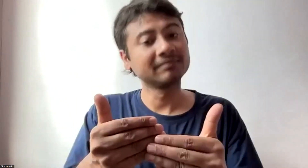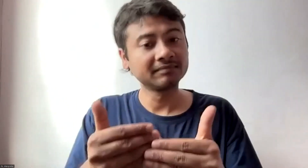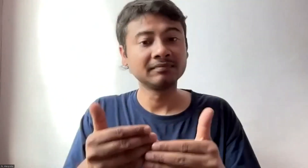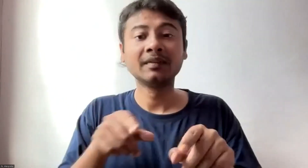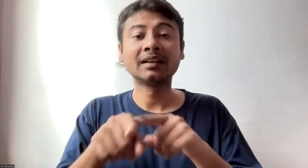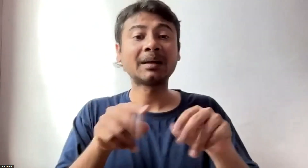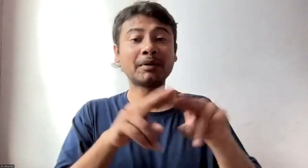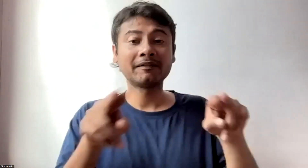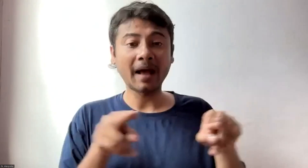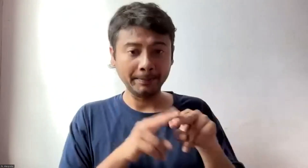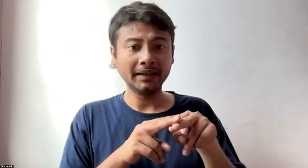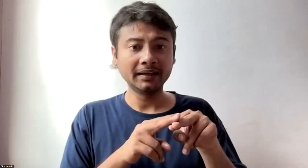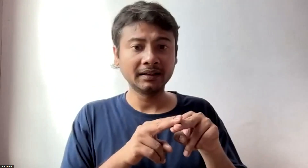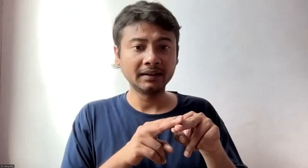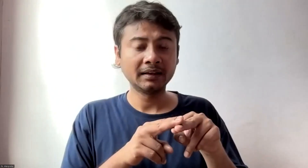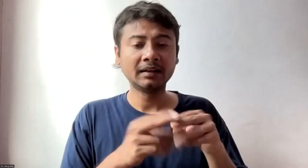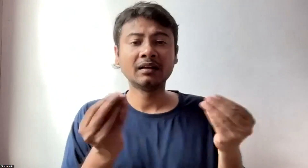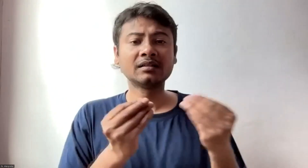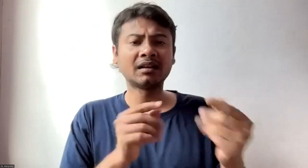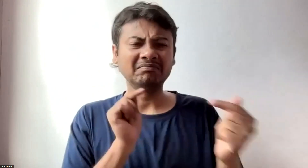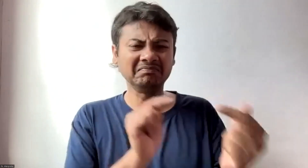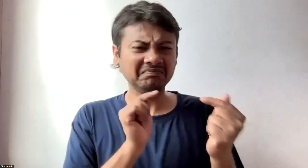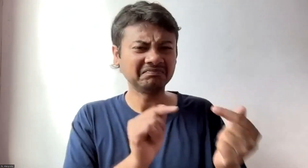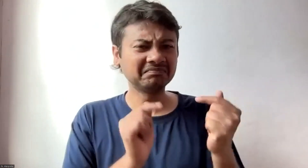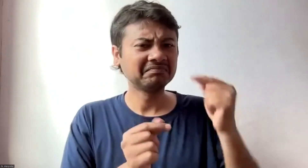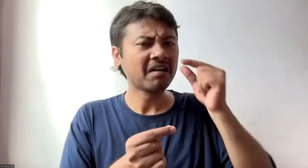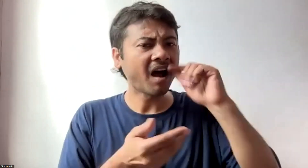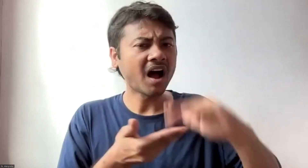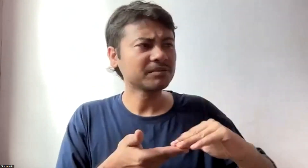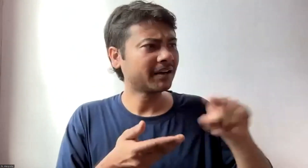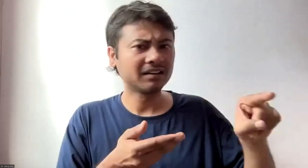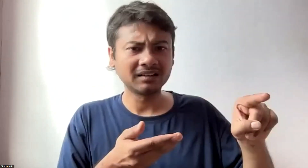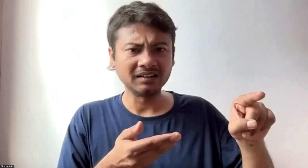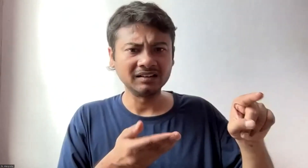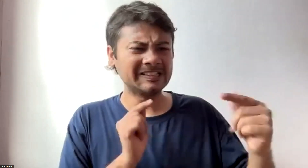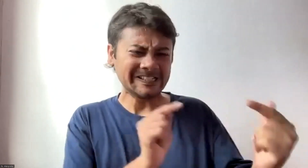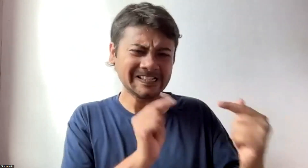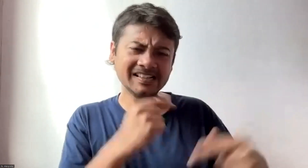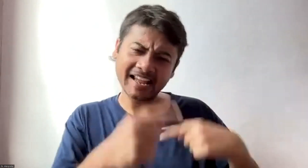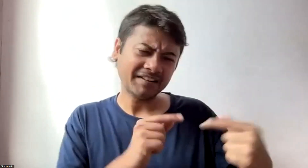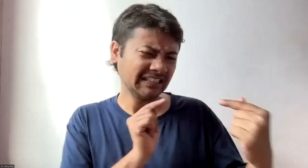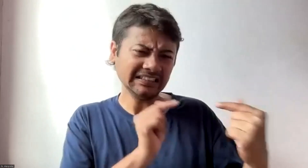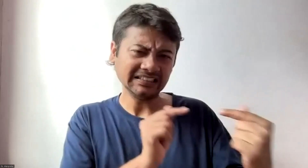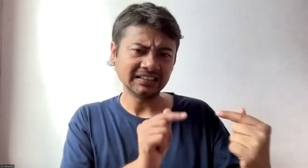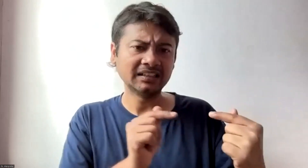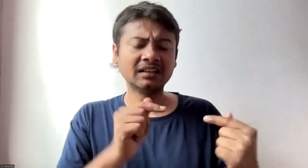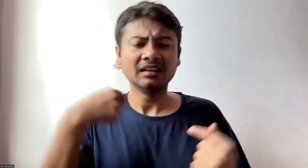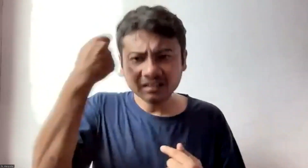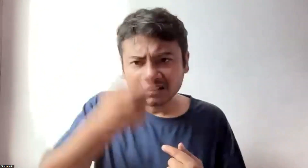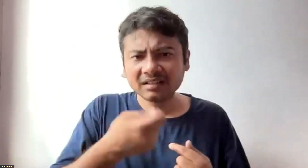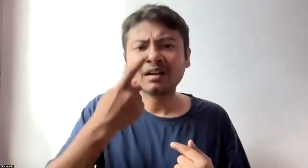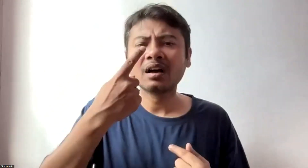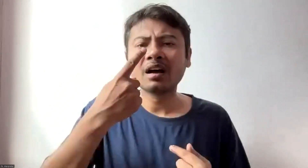or your in-laws or your children, don't worry, just simply serve them. Why? Because they are